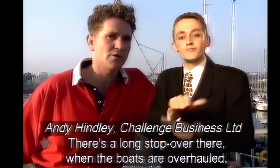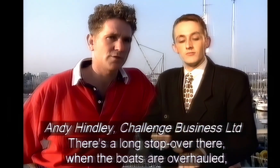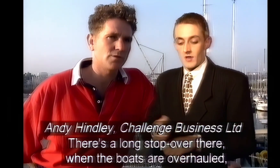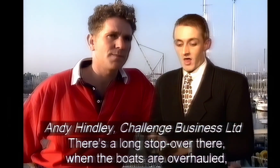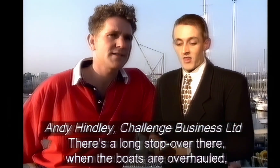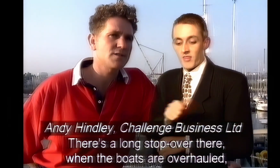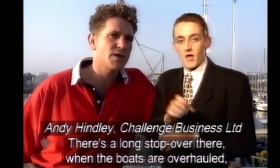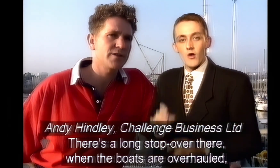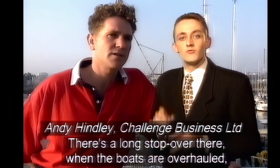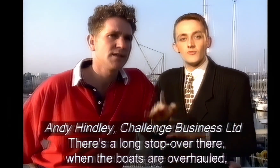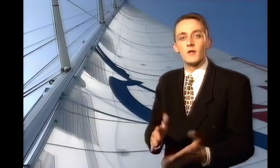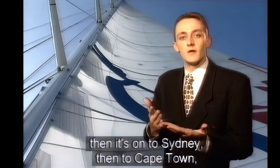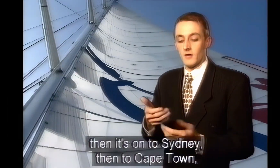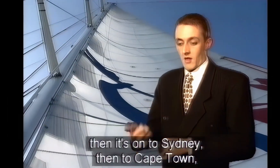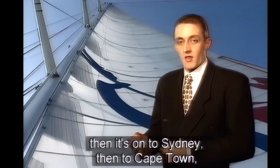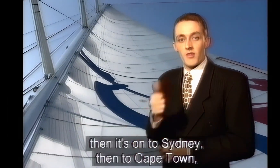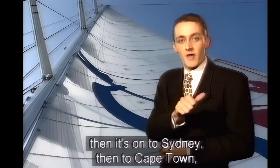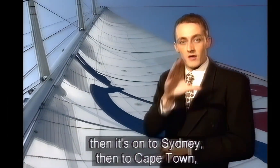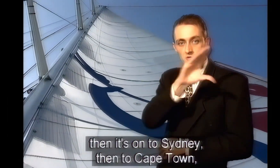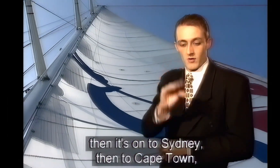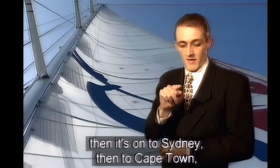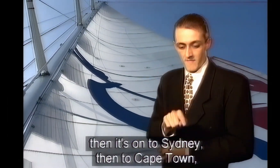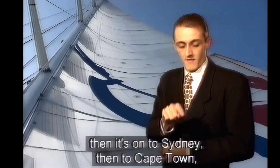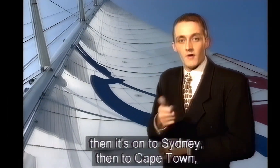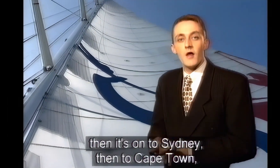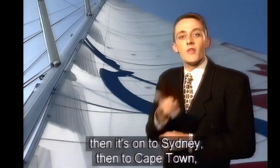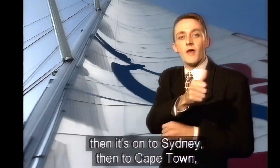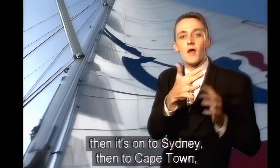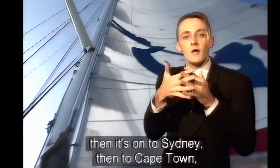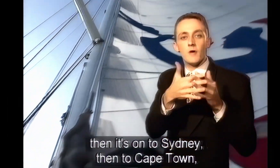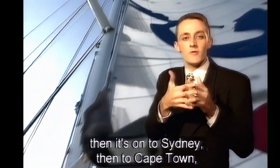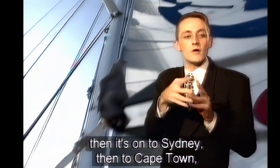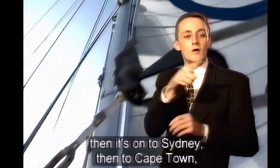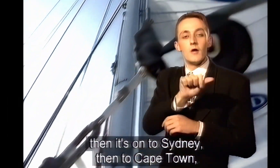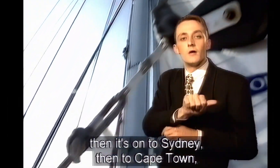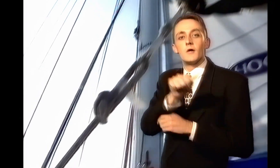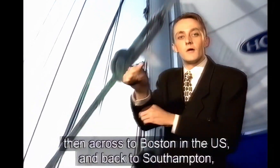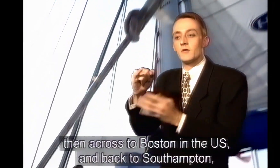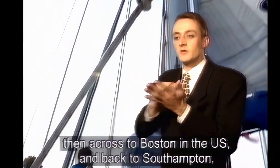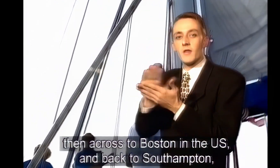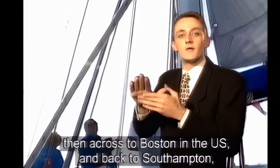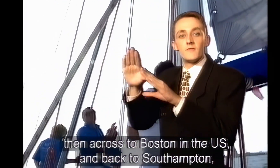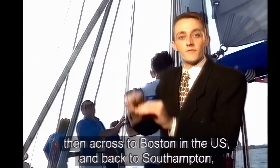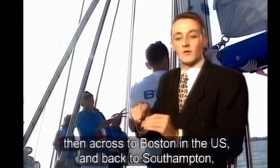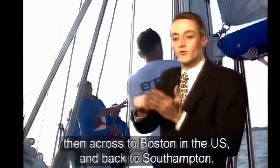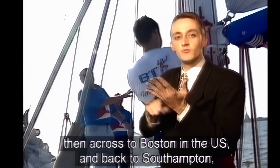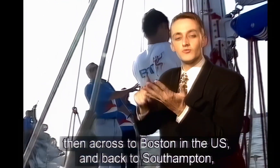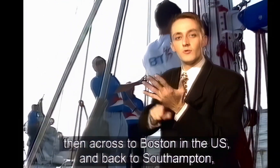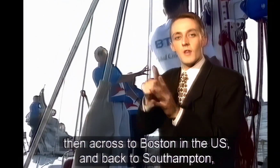overhaul and maintenance period. Then it's on to Sydney, from Sydney to Cape Town in South Africa, and then across to Boston in the United States, and then